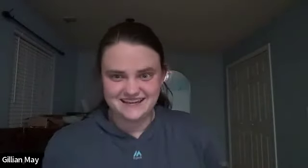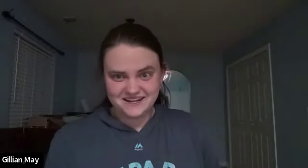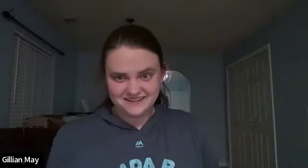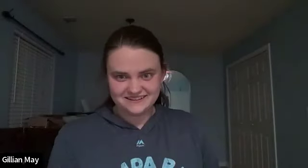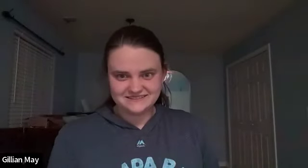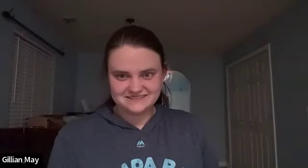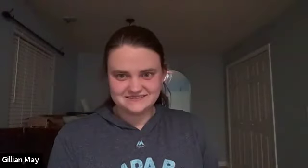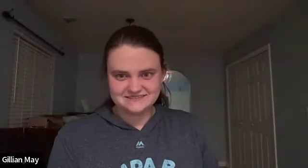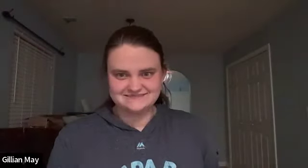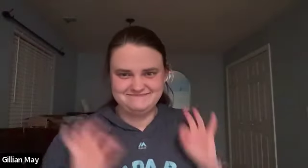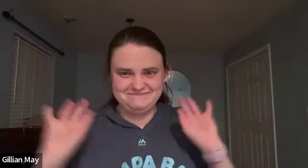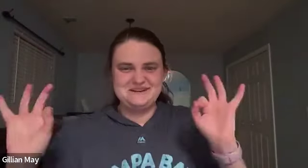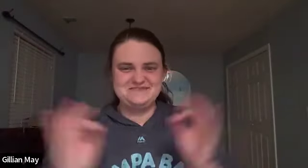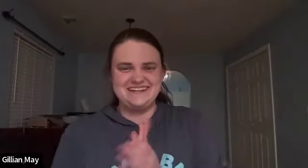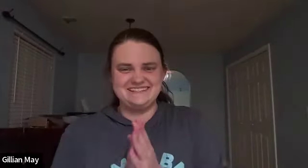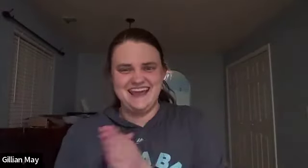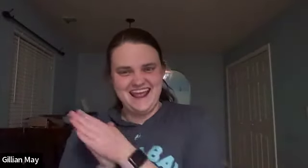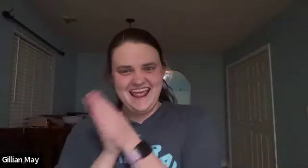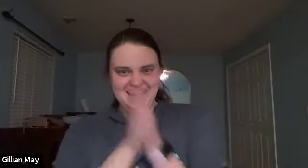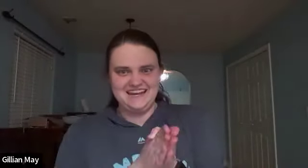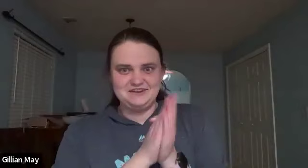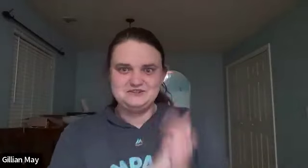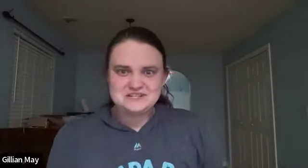Deanna. Perfect. Okay. Now you, sir.